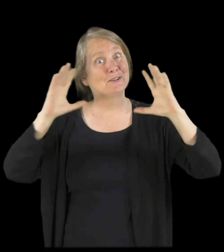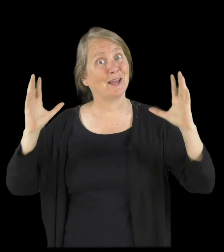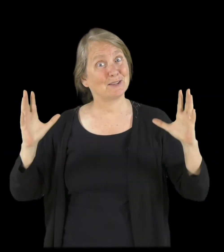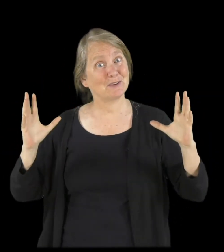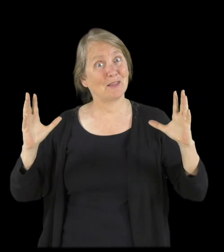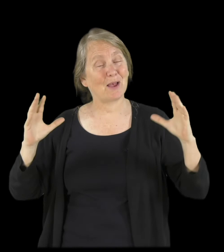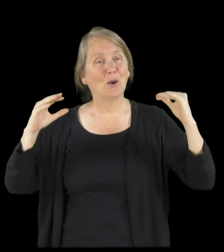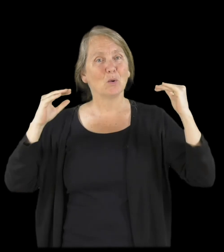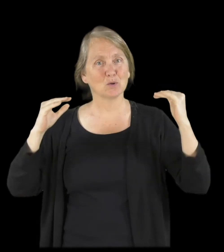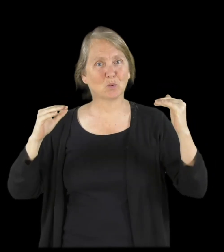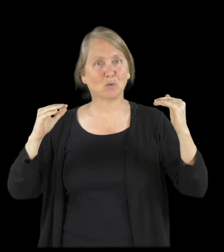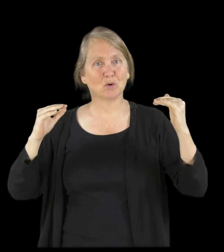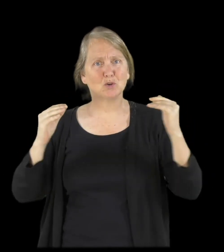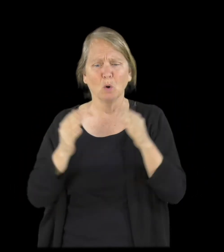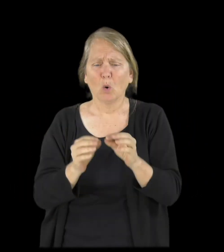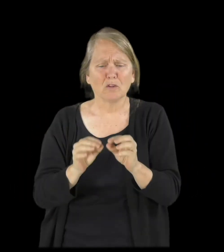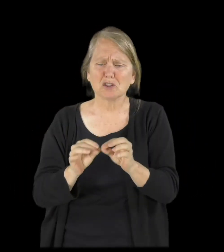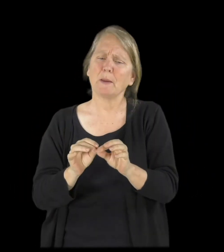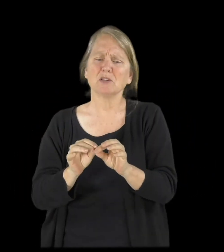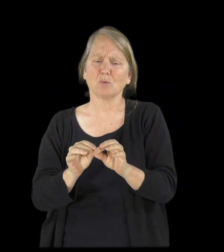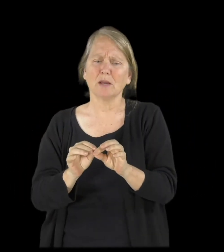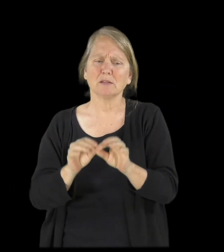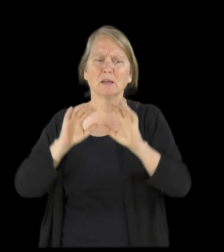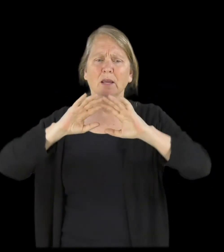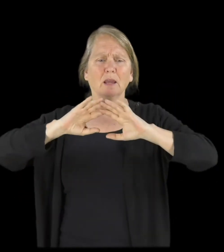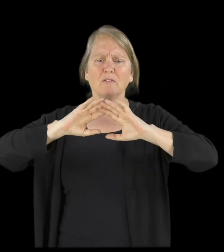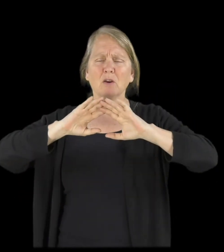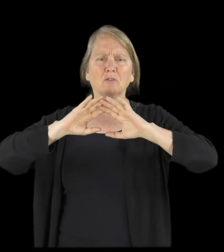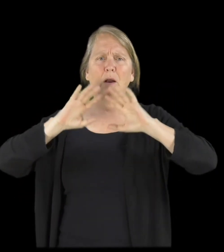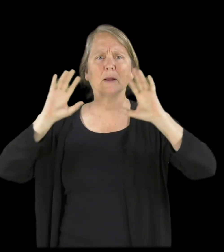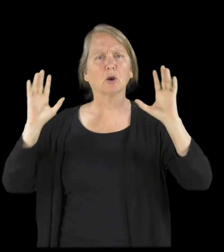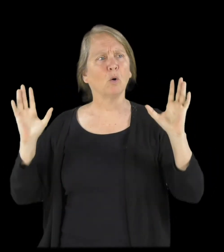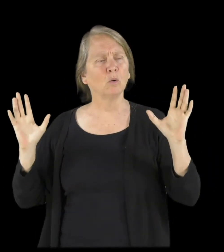context of that was World War II, or the space race. If they don't talk about the Cold